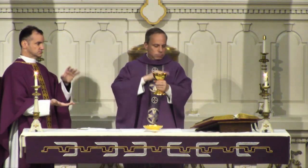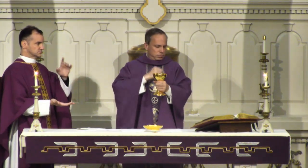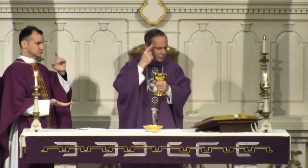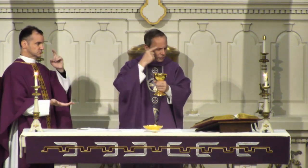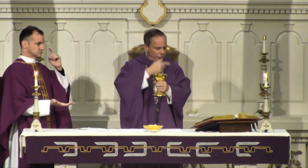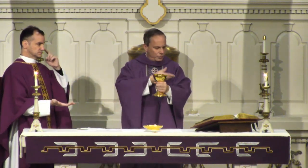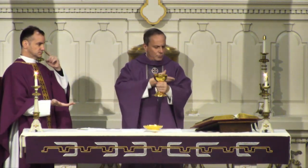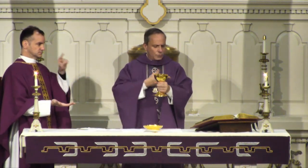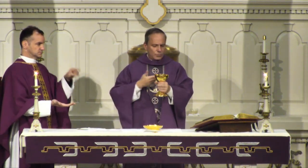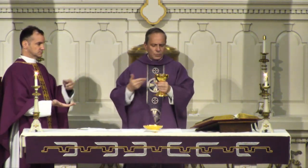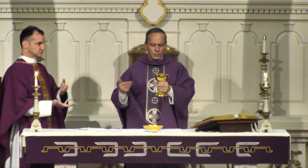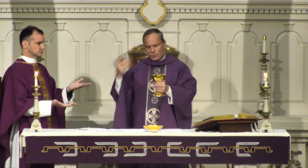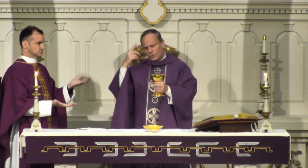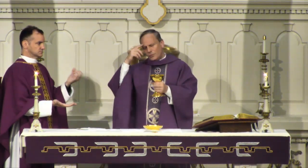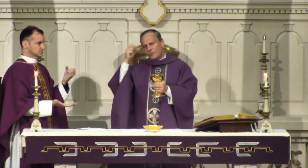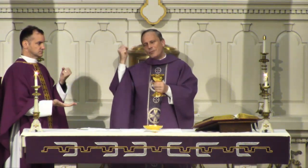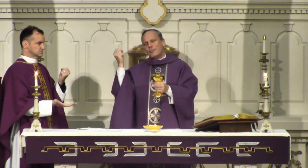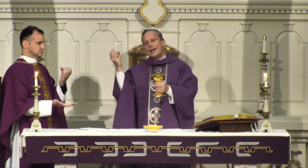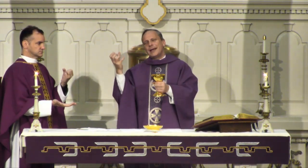you and for many,